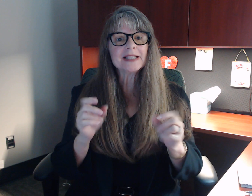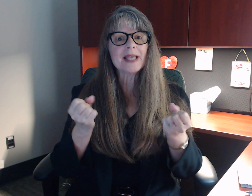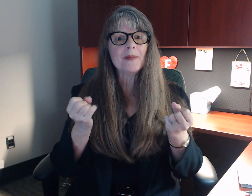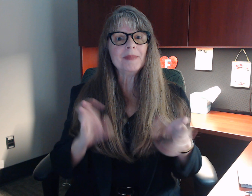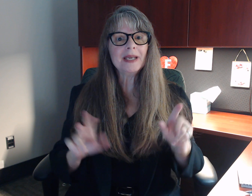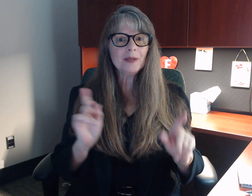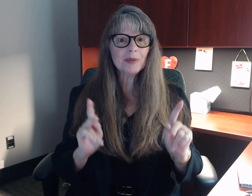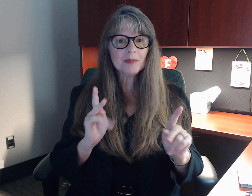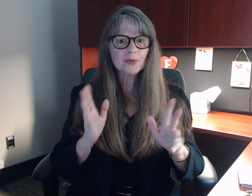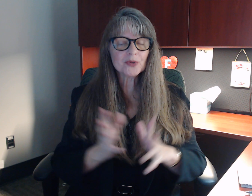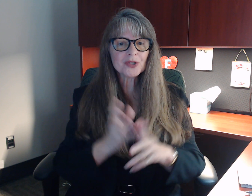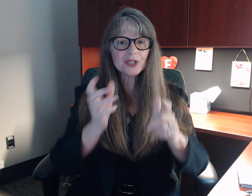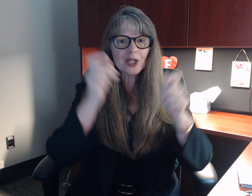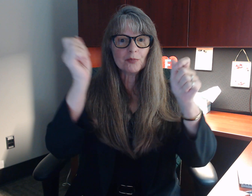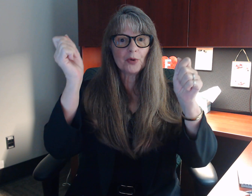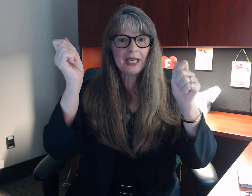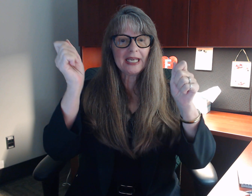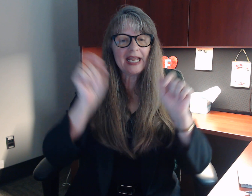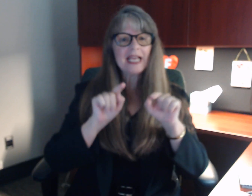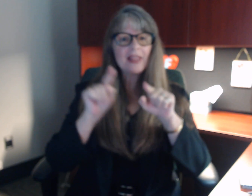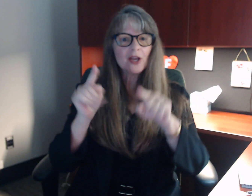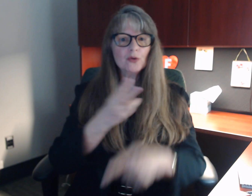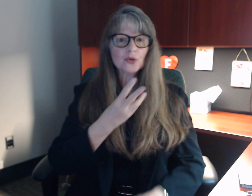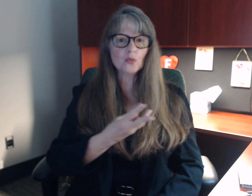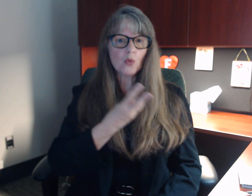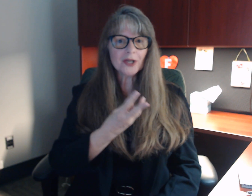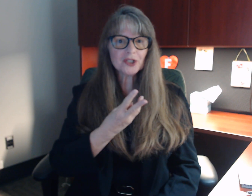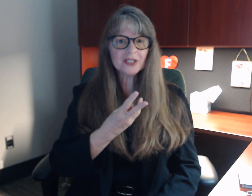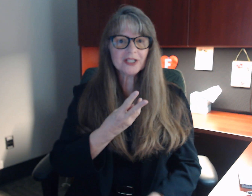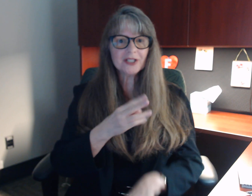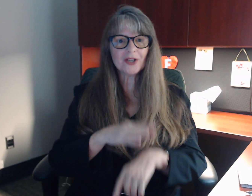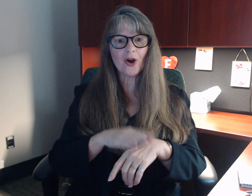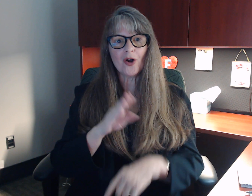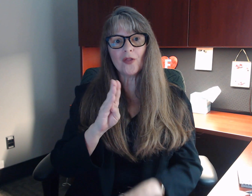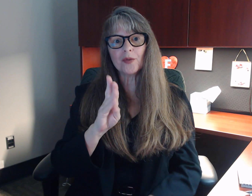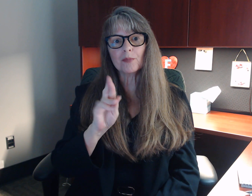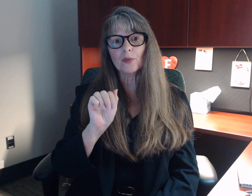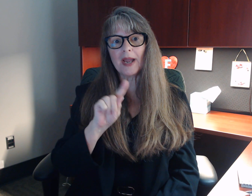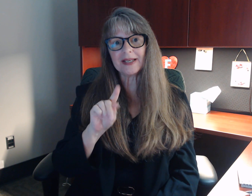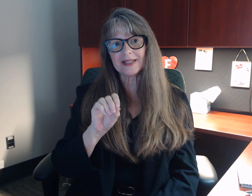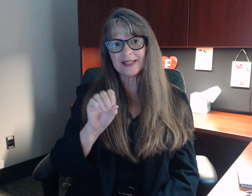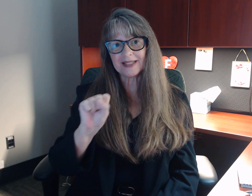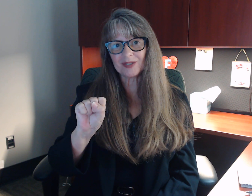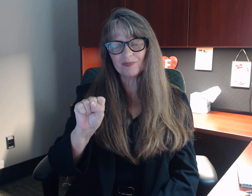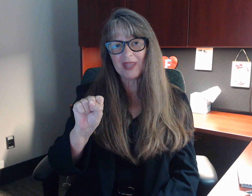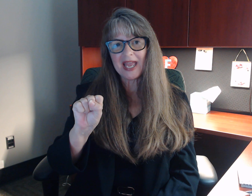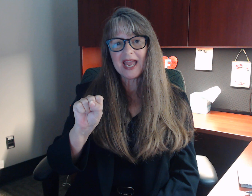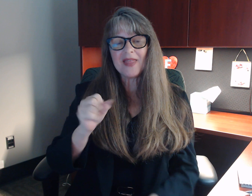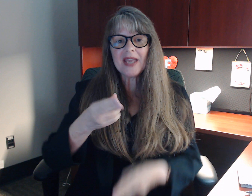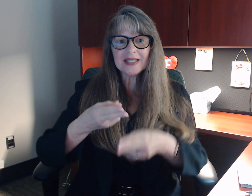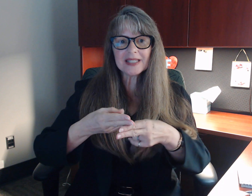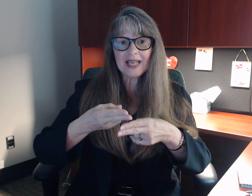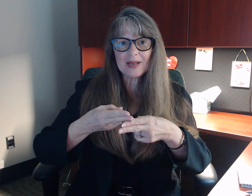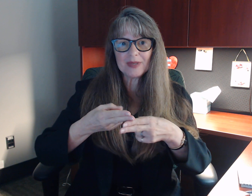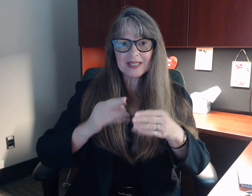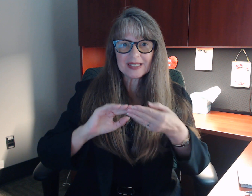that many people celebrate and they go to Washington on the Brazos. And that is the name of the